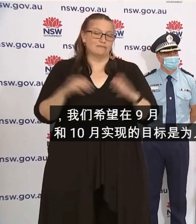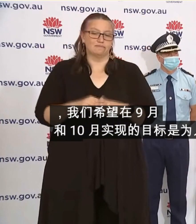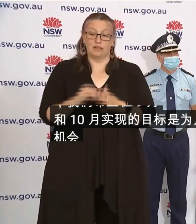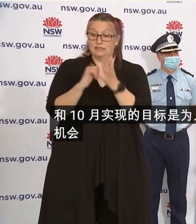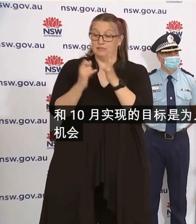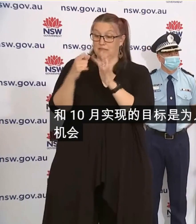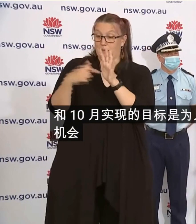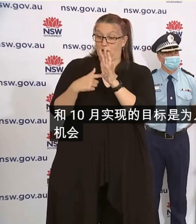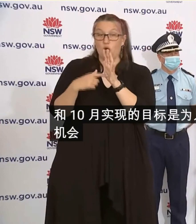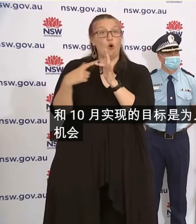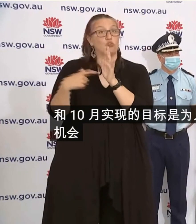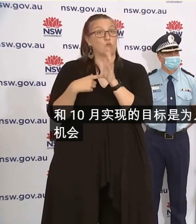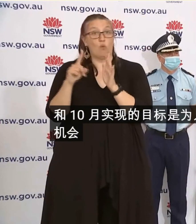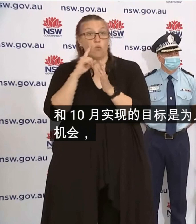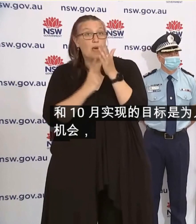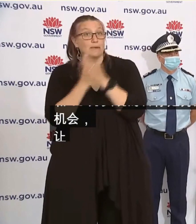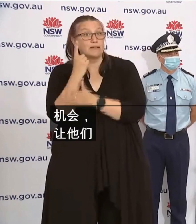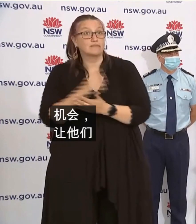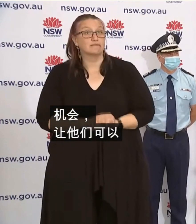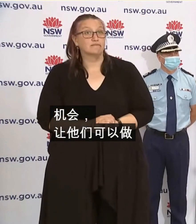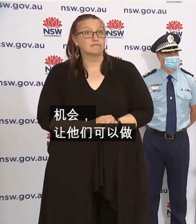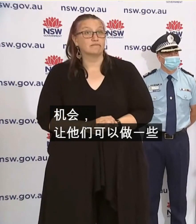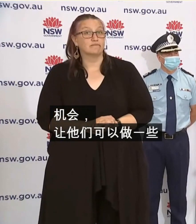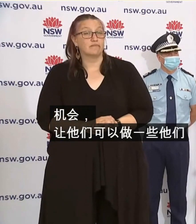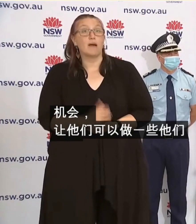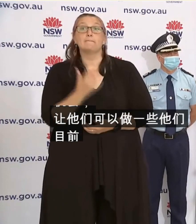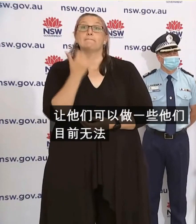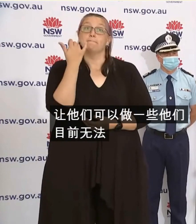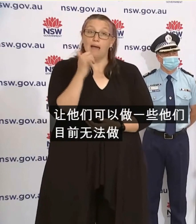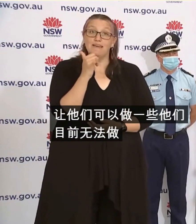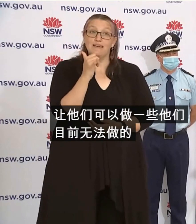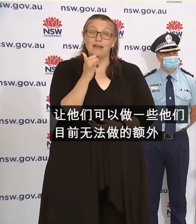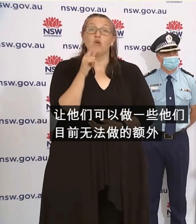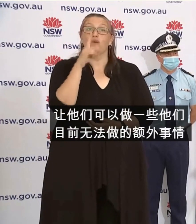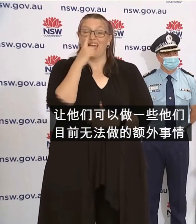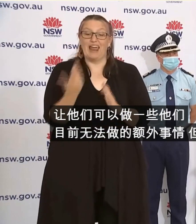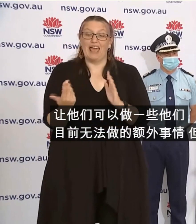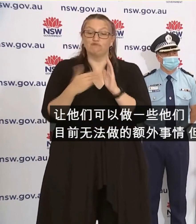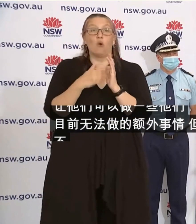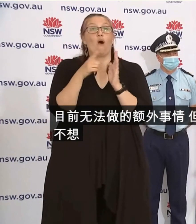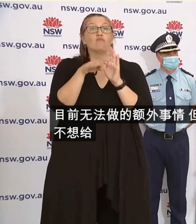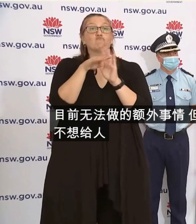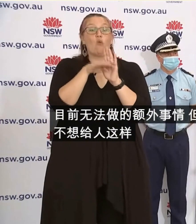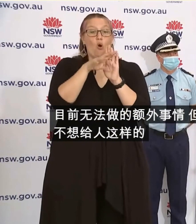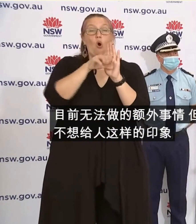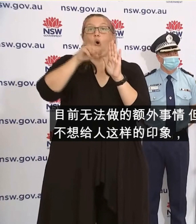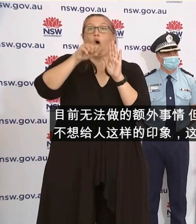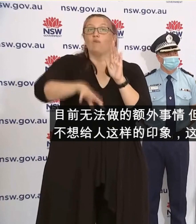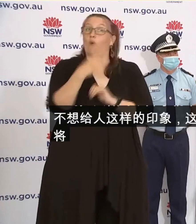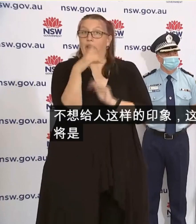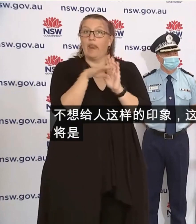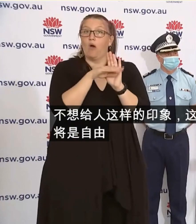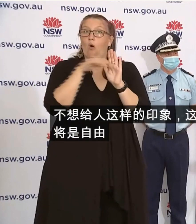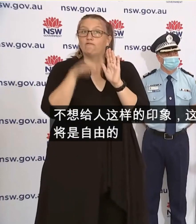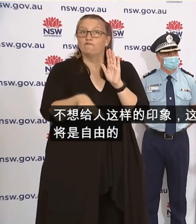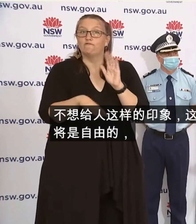some opportunities for people to have an extra thing that they can do which they currently can't do today. But I don't want to give the impression that